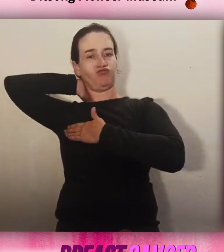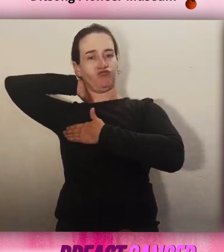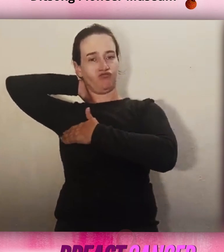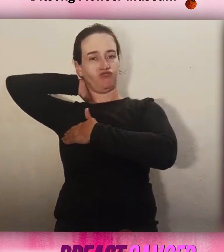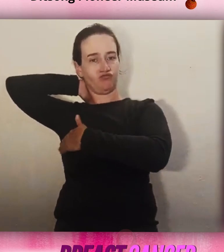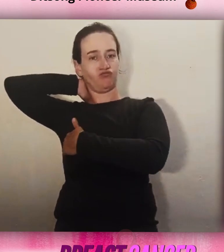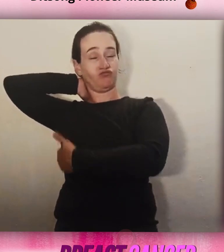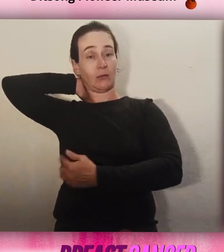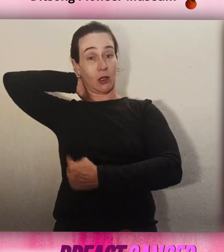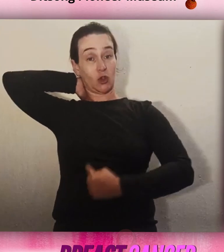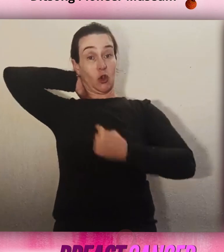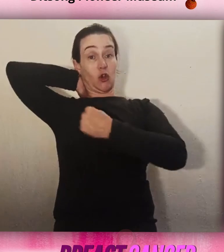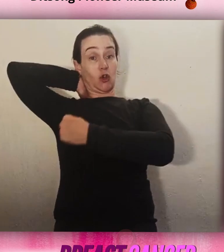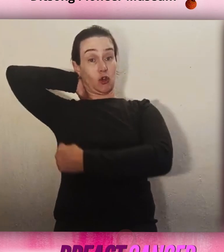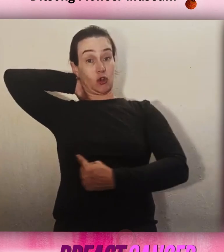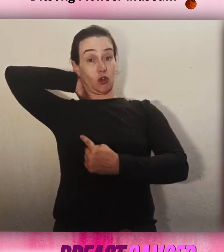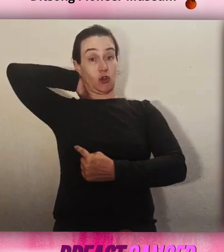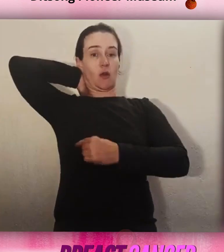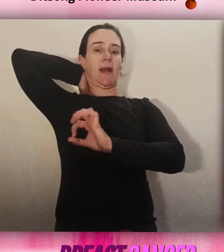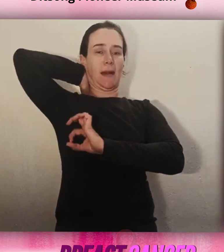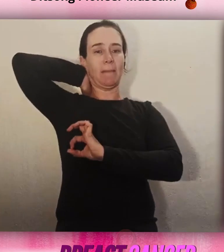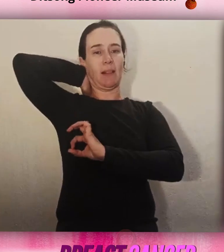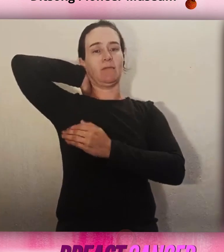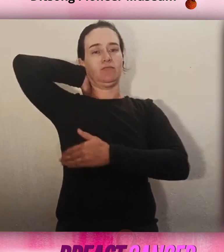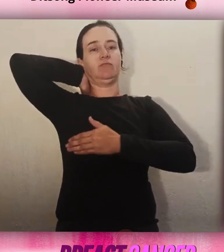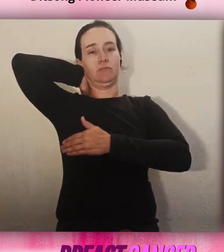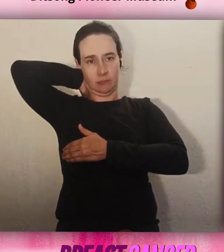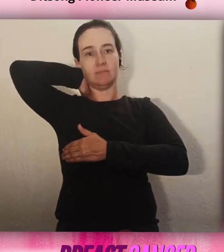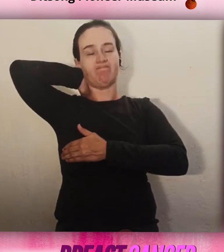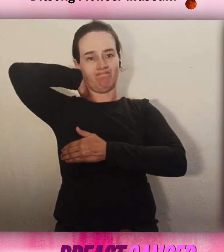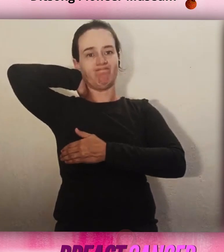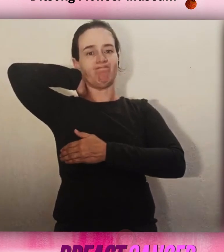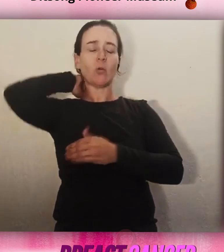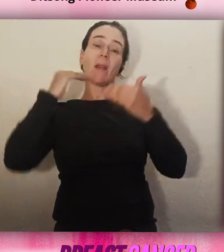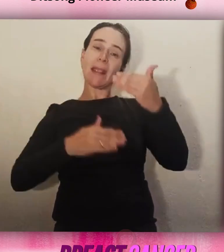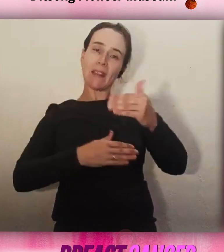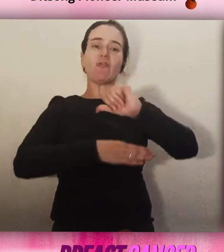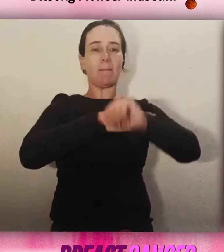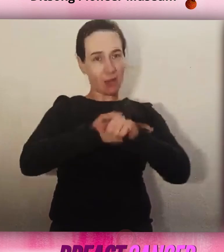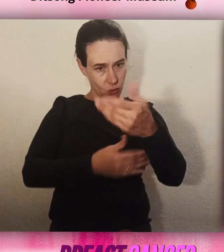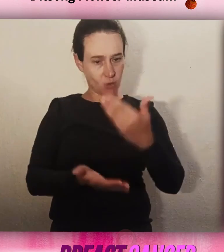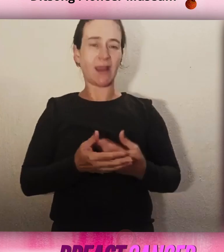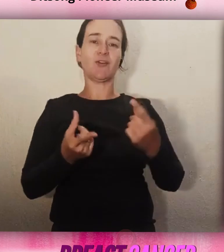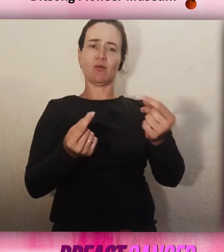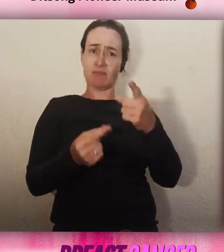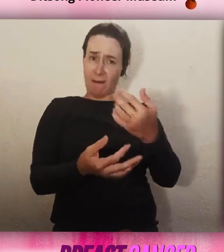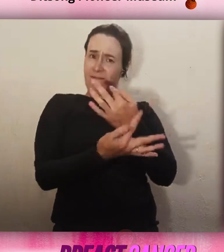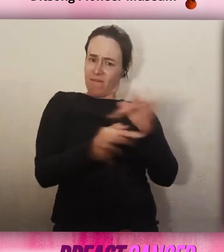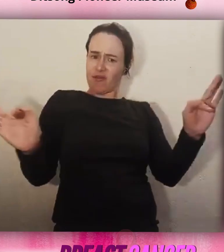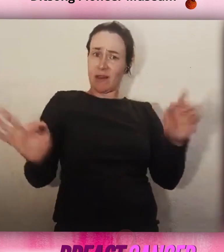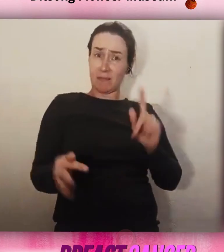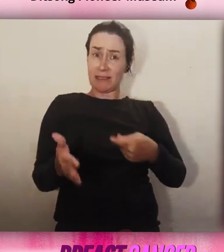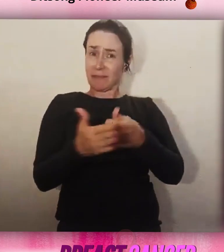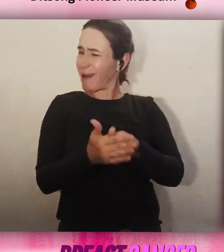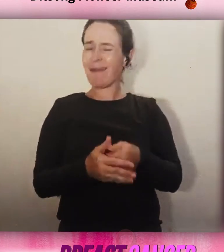continuous movement around the breast until you end on top of the nipple. All and then you're right. still going to do that. So you're going to do Okay. that every month at home.